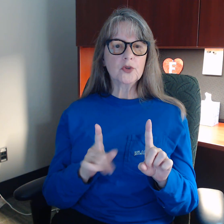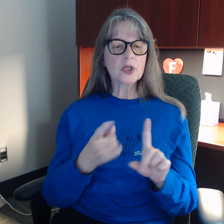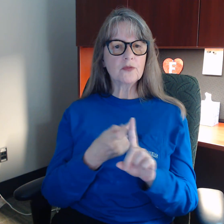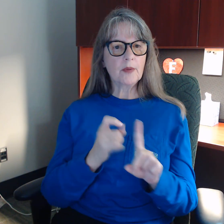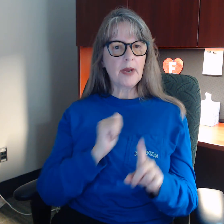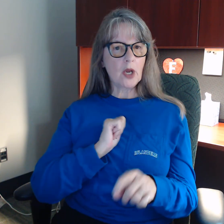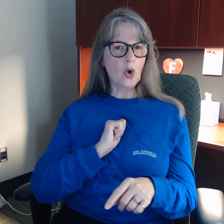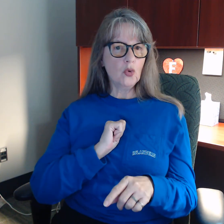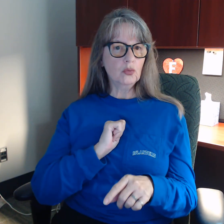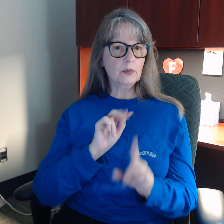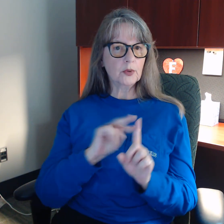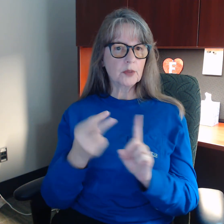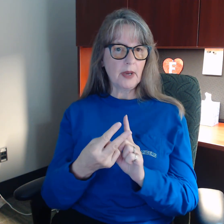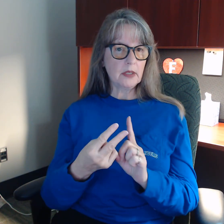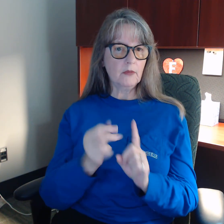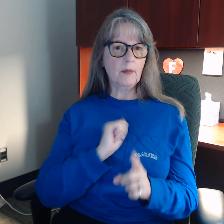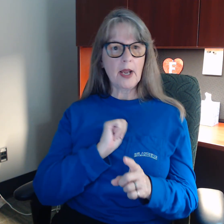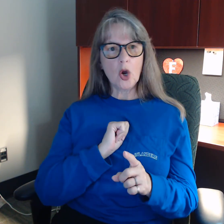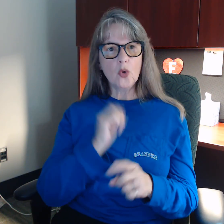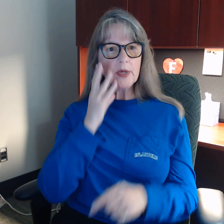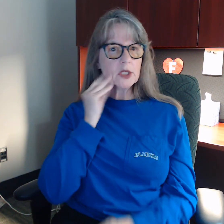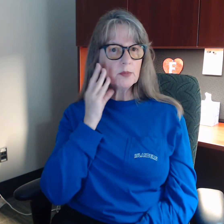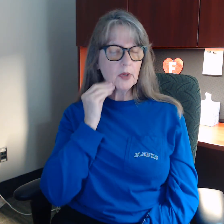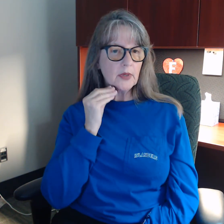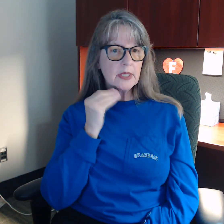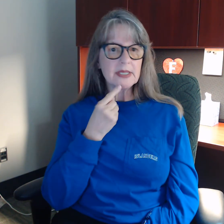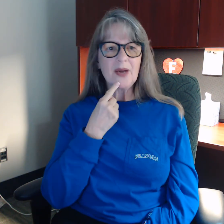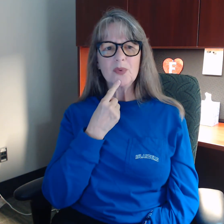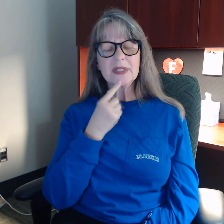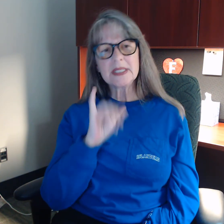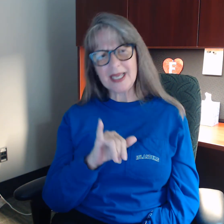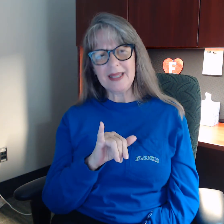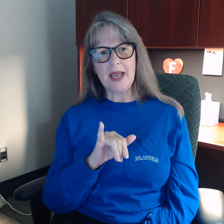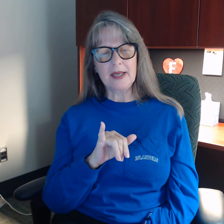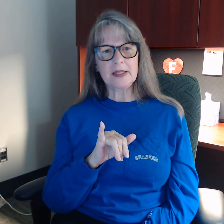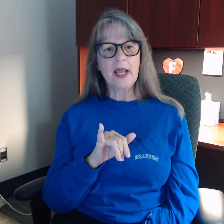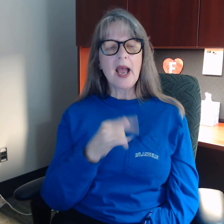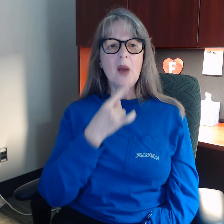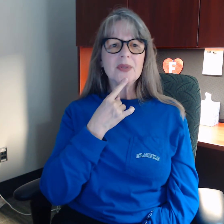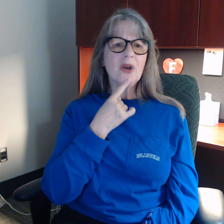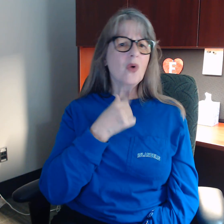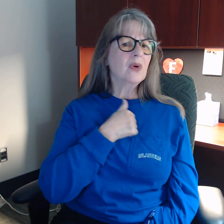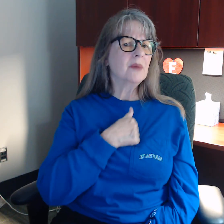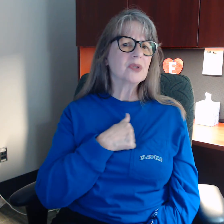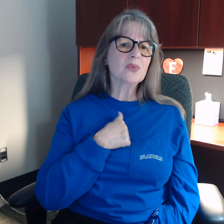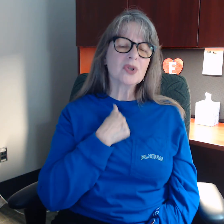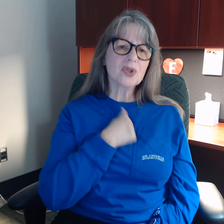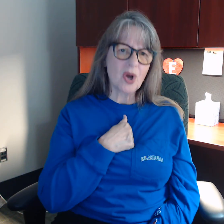just from my own perspective or my own experience, I wouldn't say that. I would say, oh, I'm so